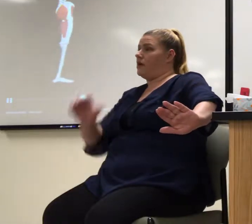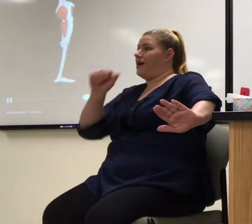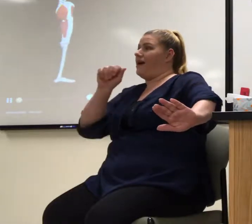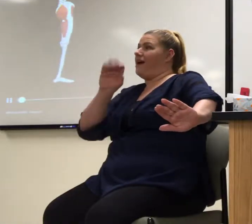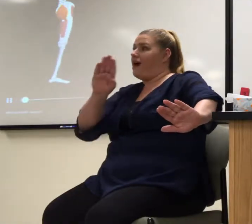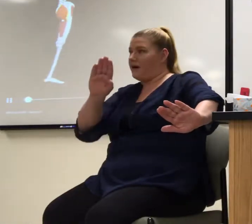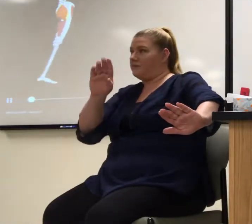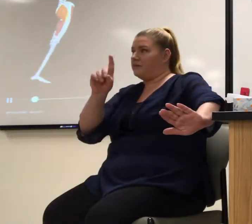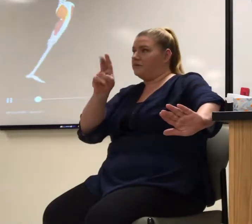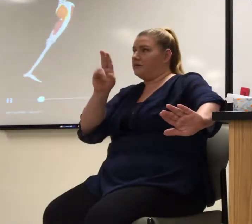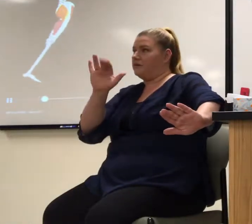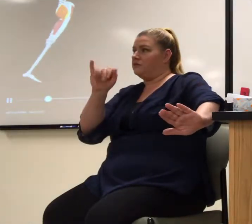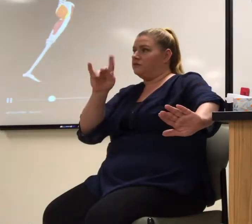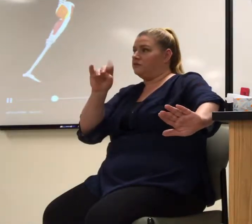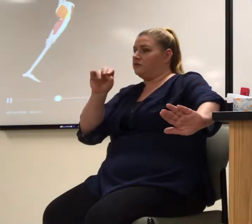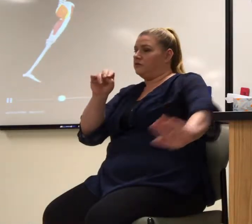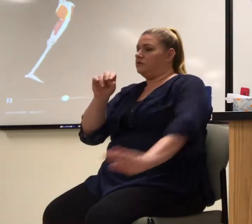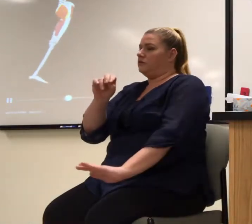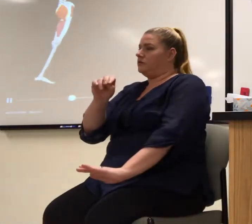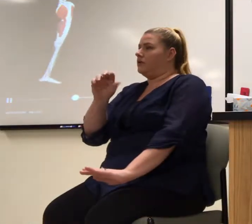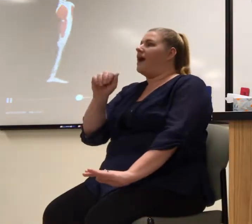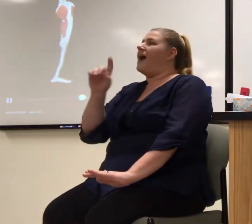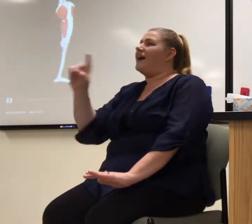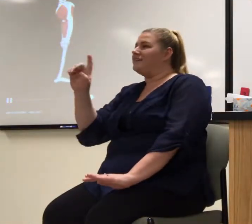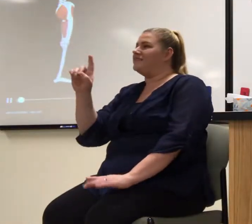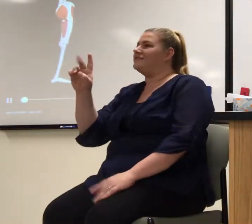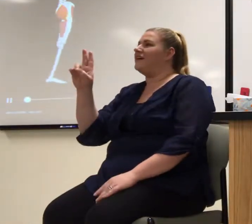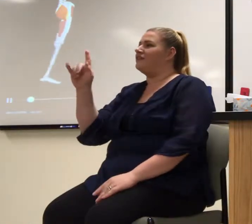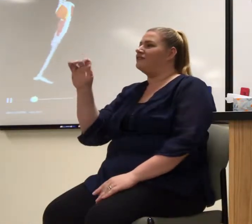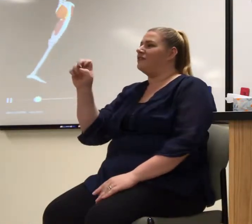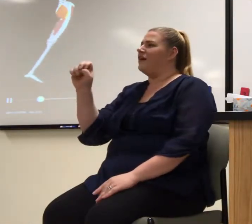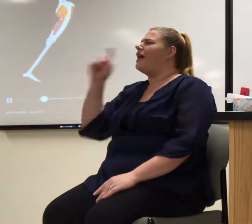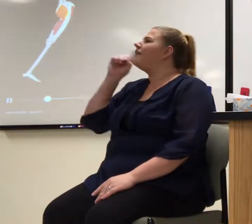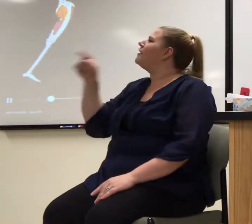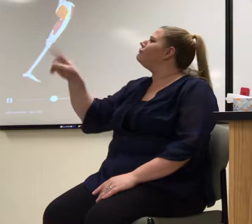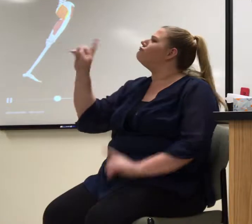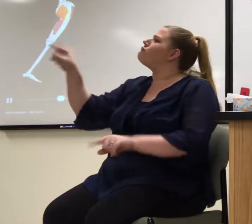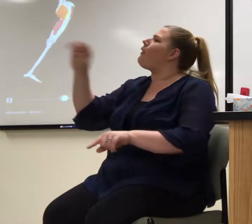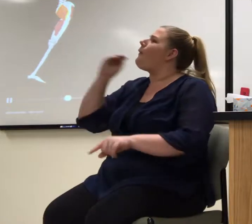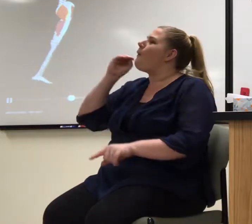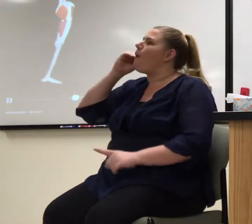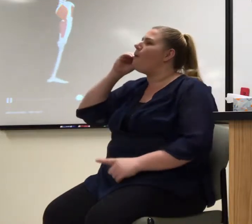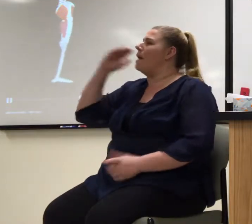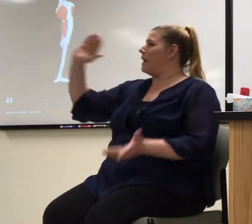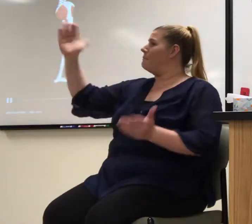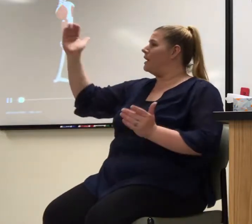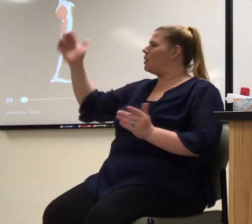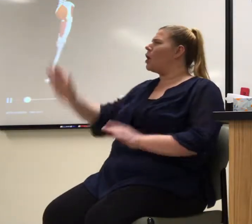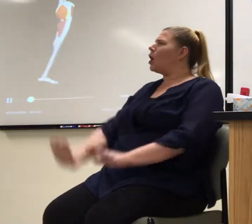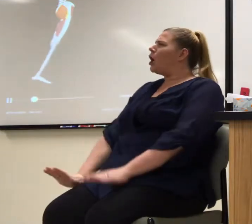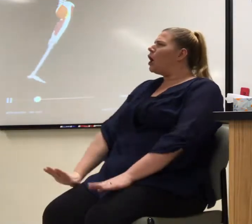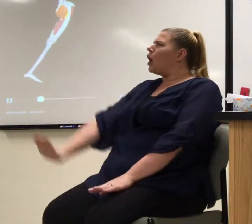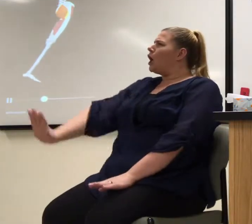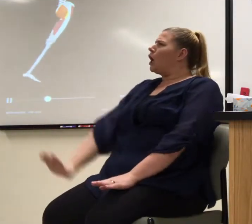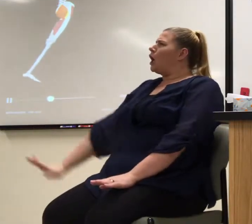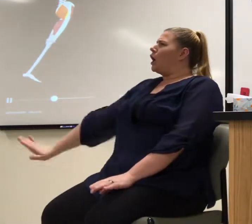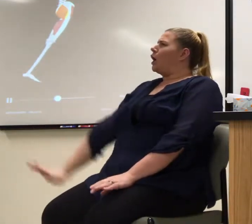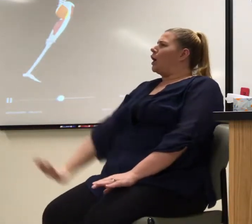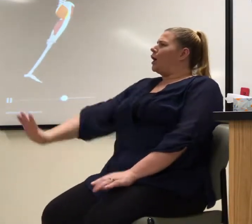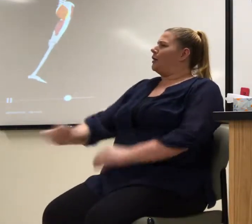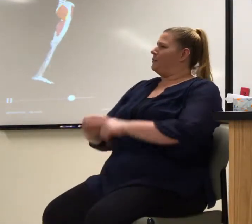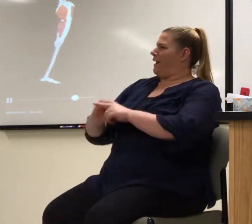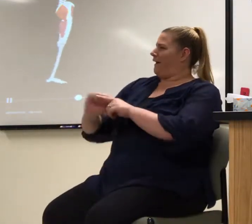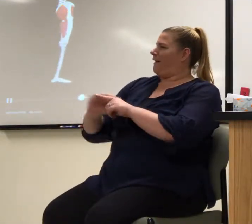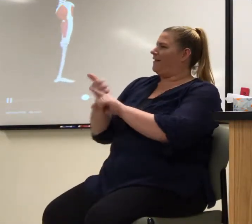Abduction and then adduction. I think you guys need to practice in the mirror. I think that's the best way to learn is to be